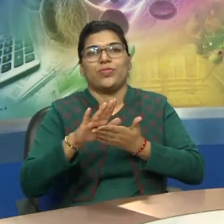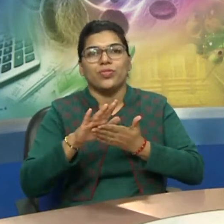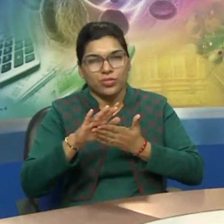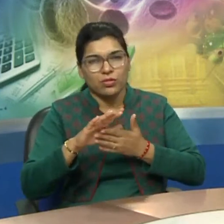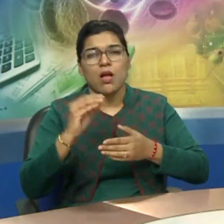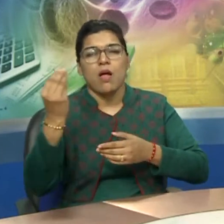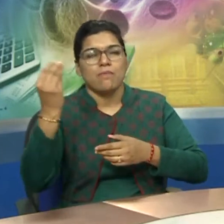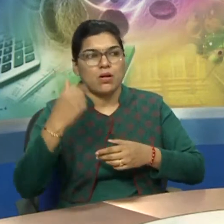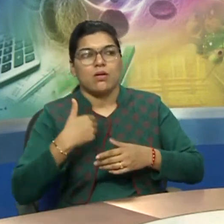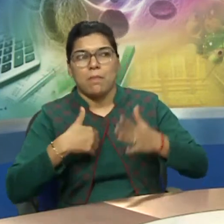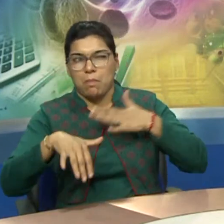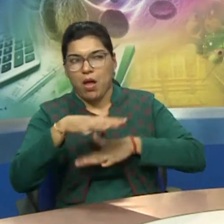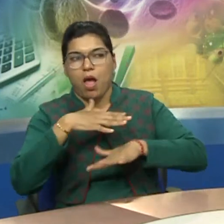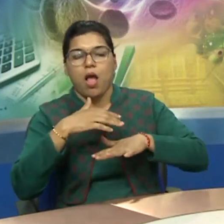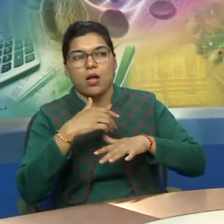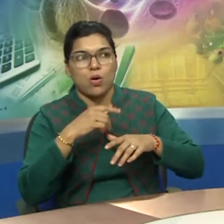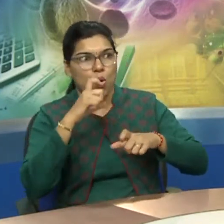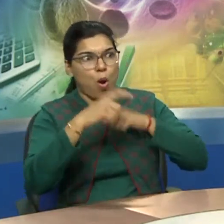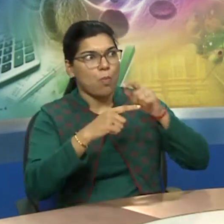and the person has faith on us.